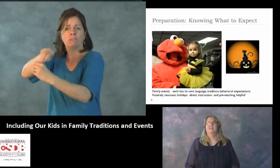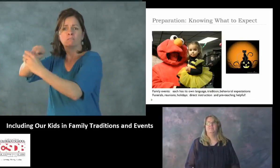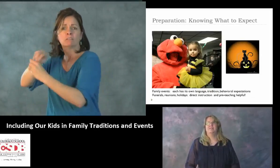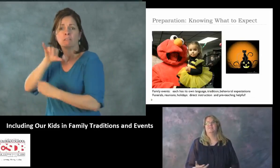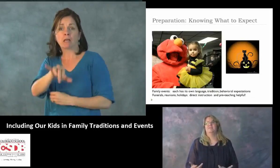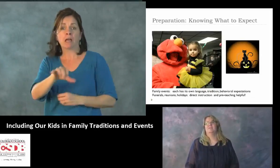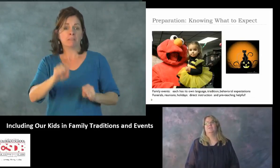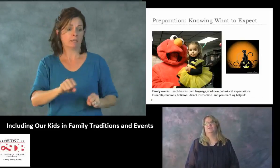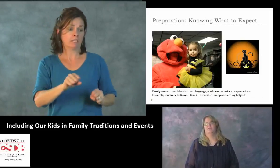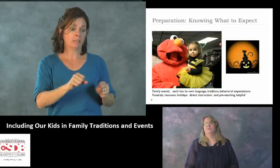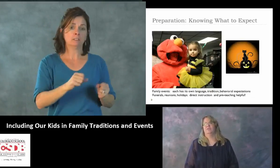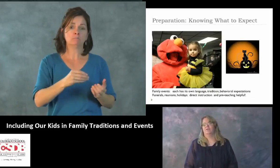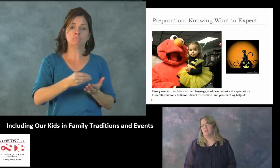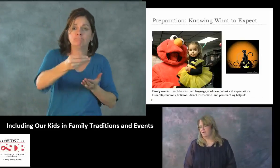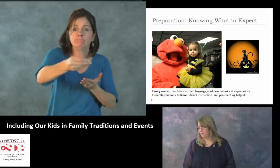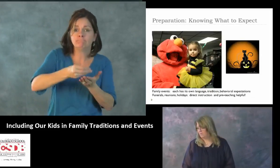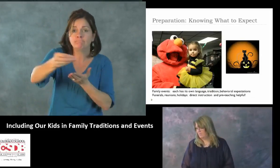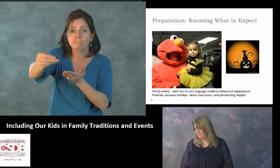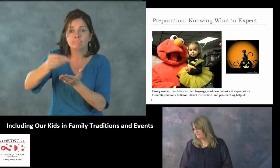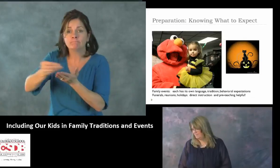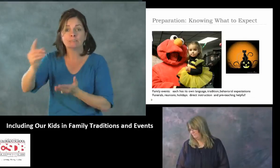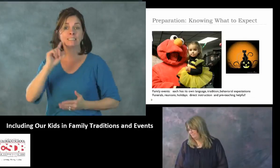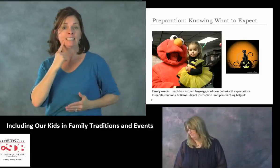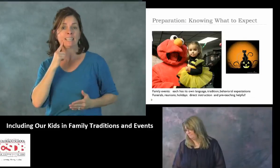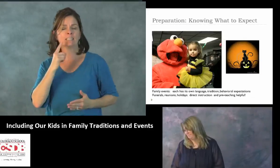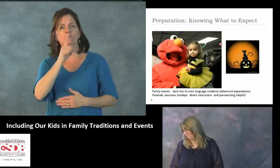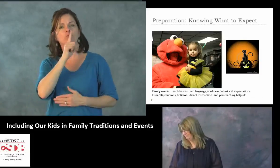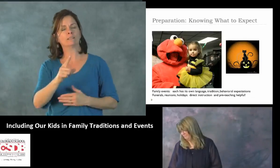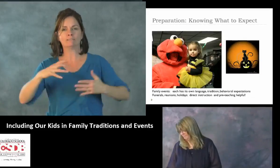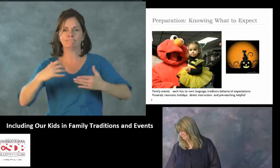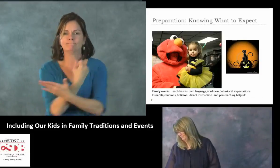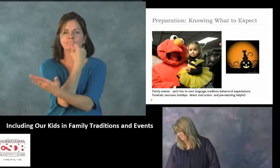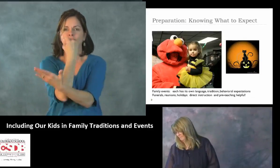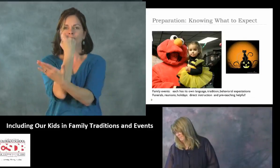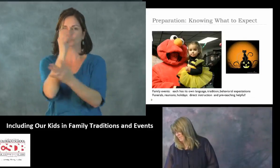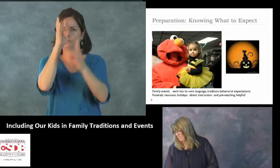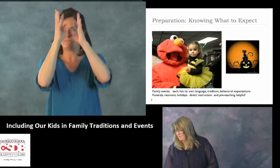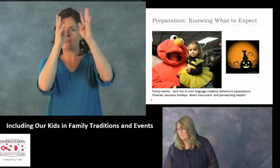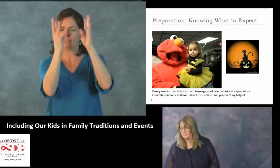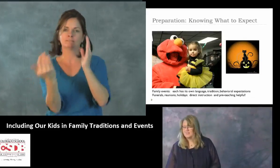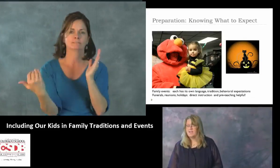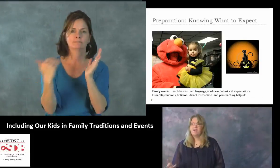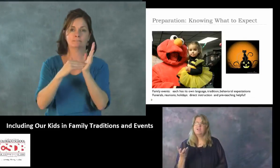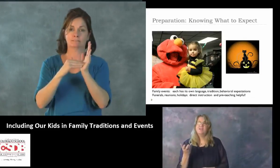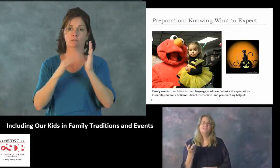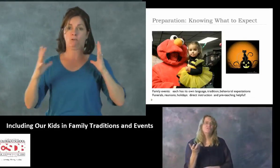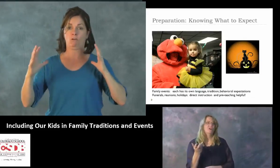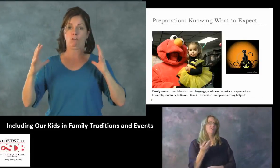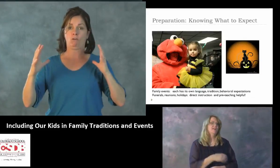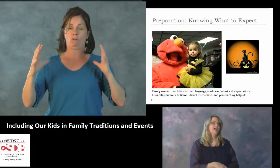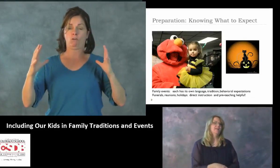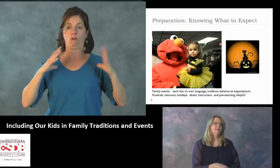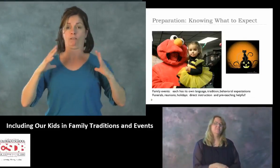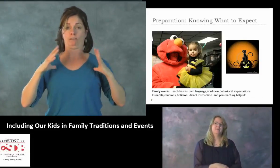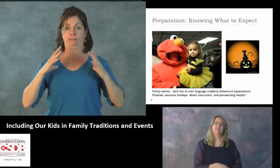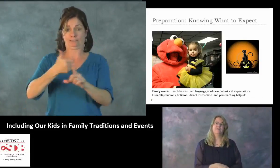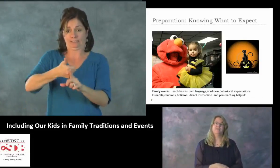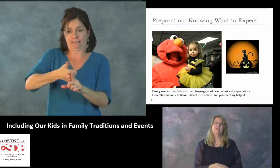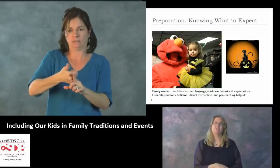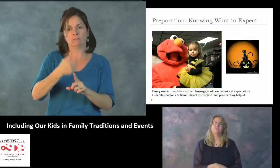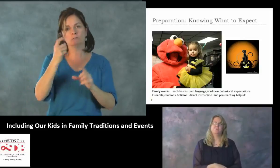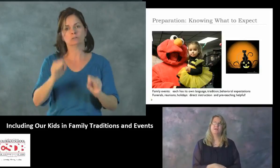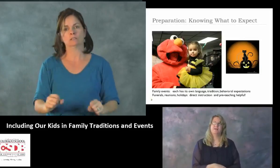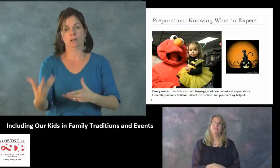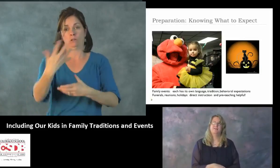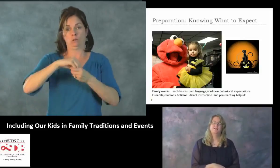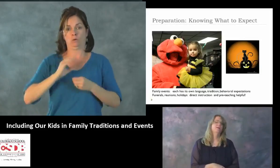holiday to best include our own kids. The scary dark night can be another